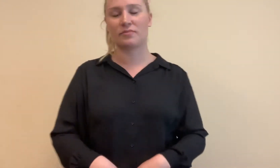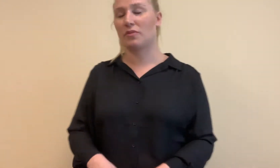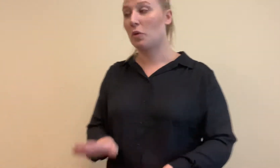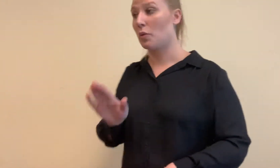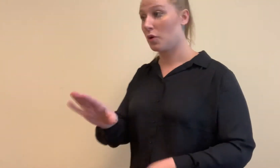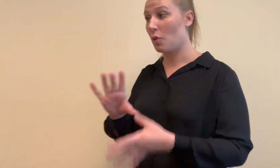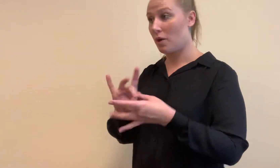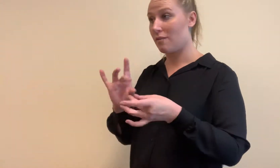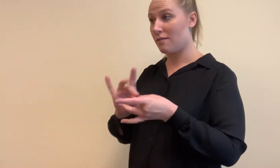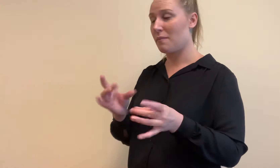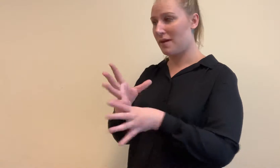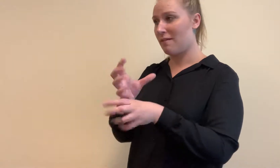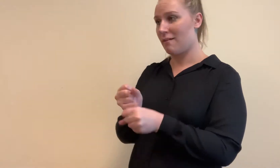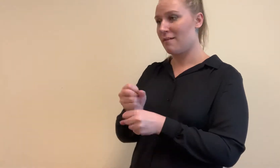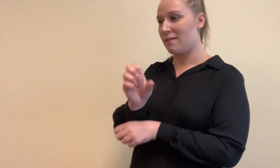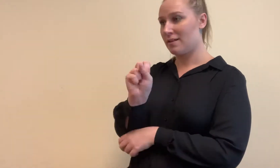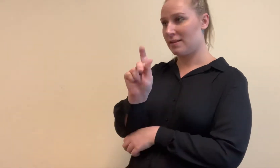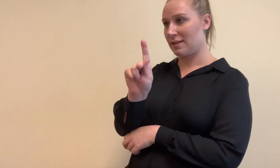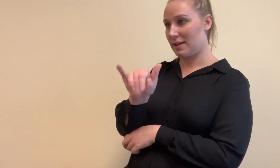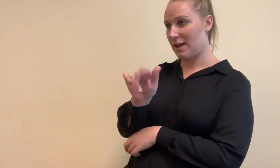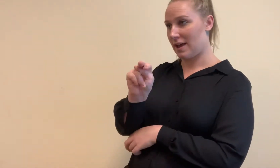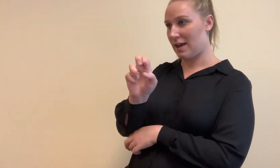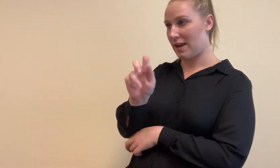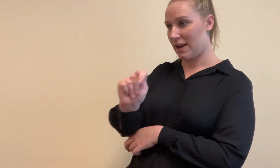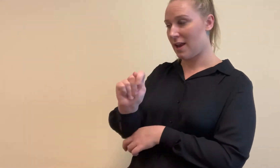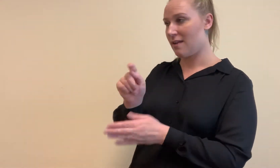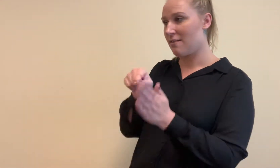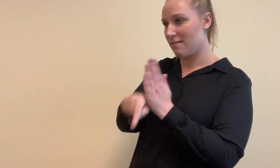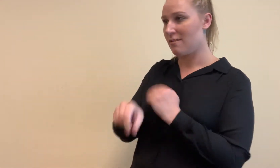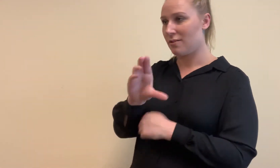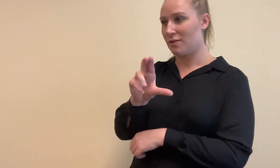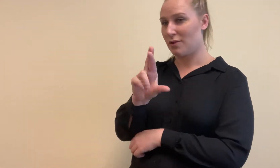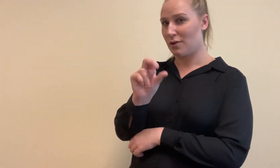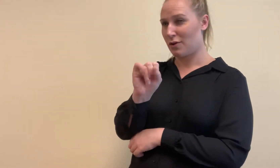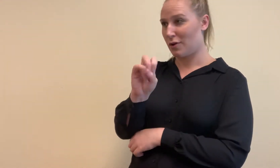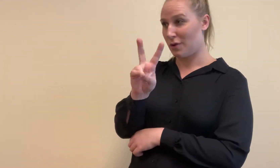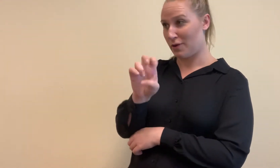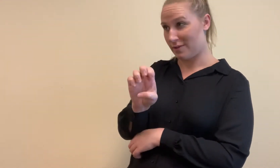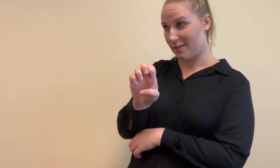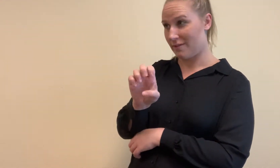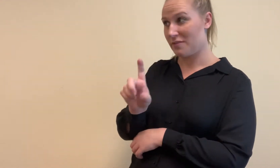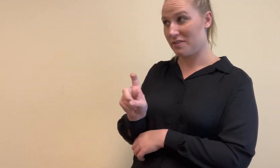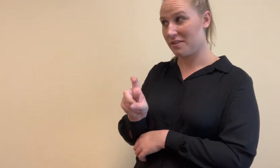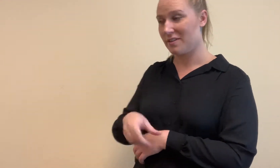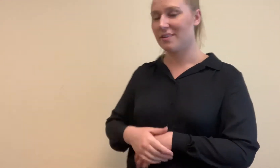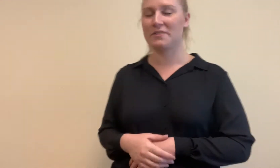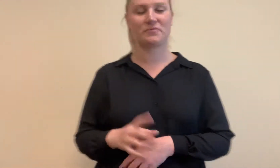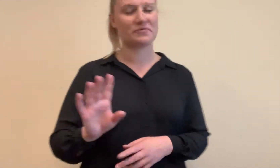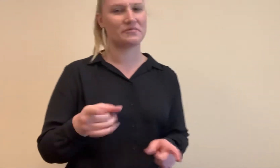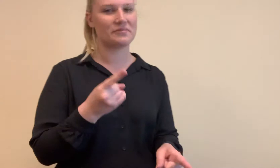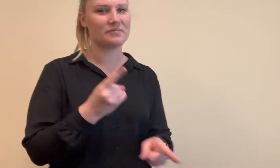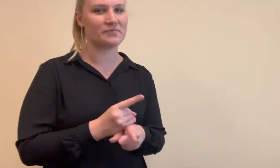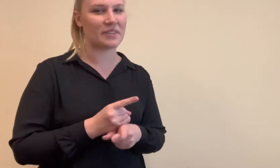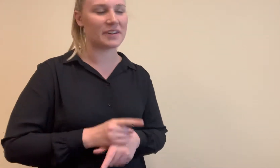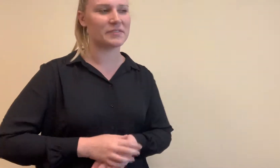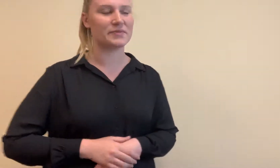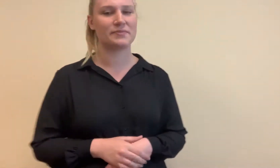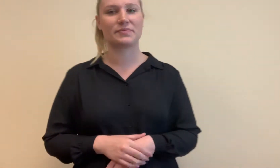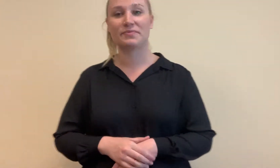killed cursive. Is that what you said it. Okay. I don't know. Okay. Well,